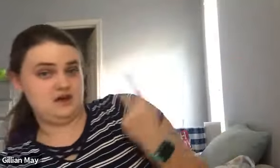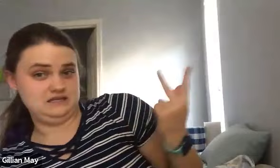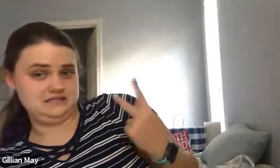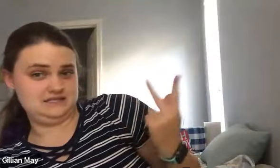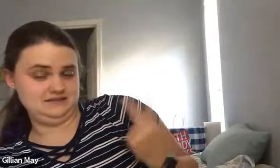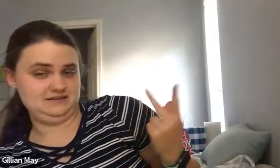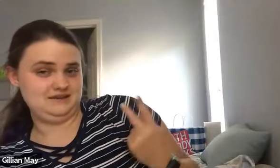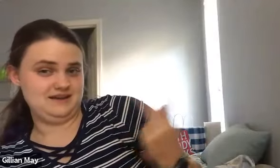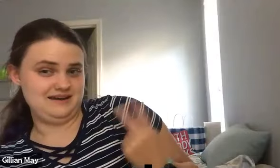us,